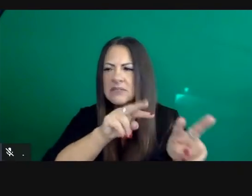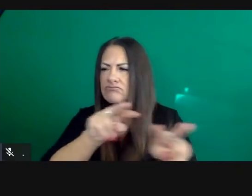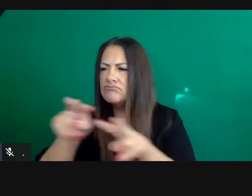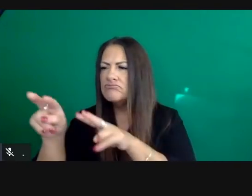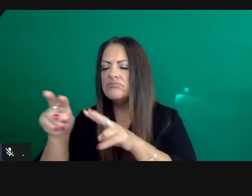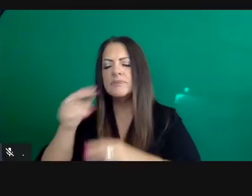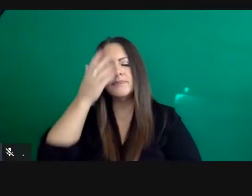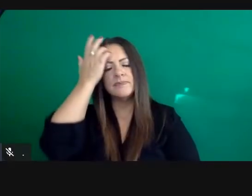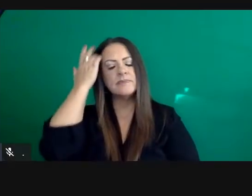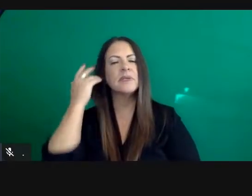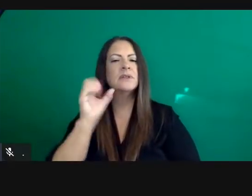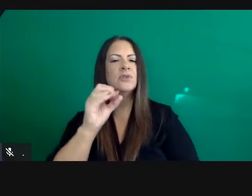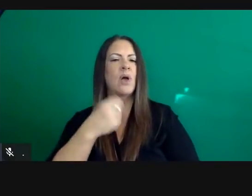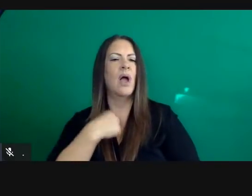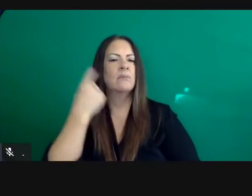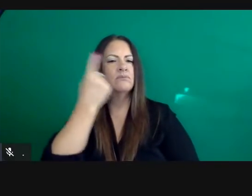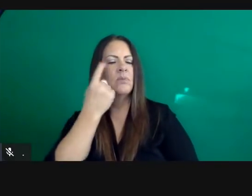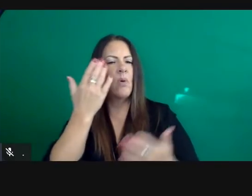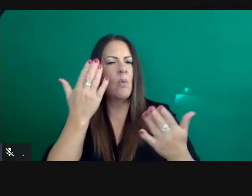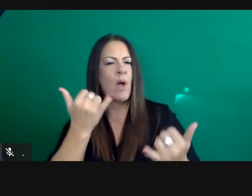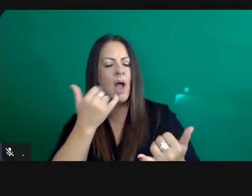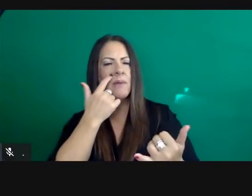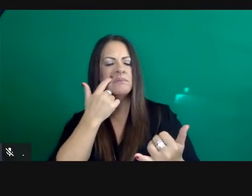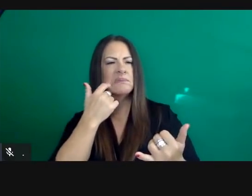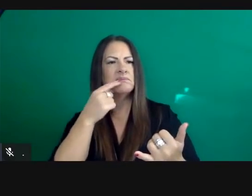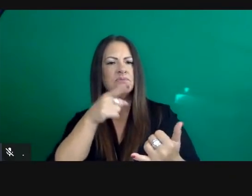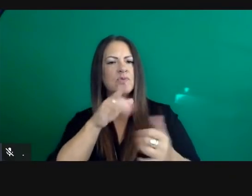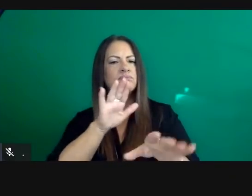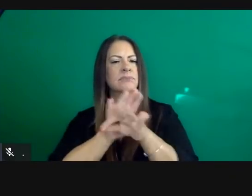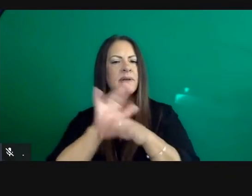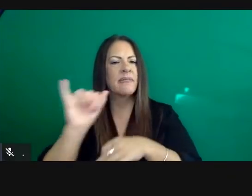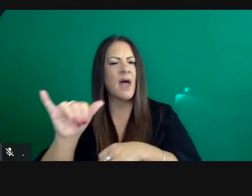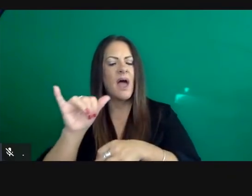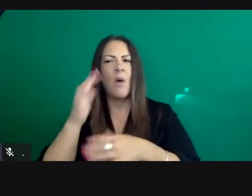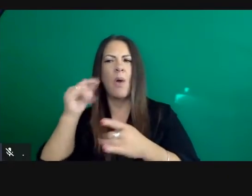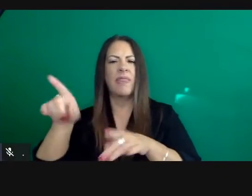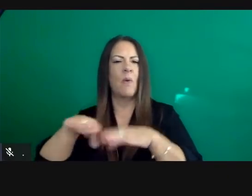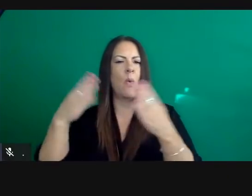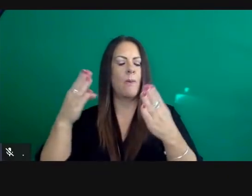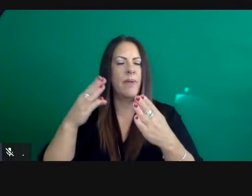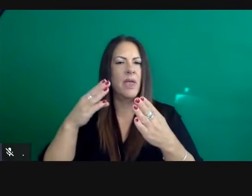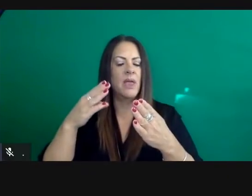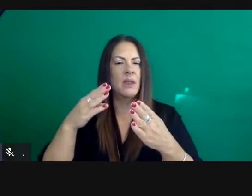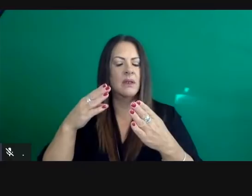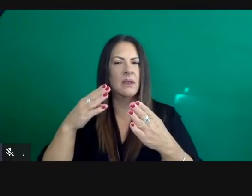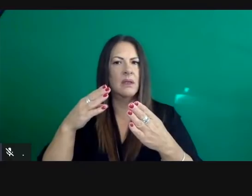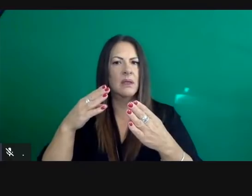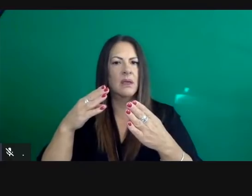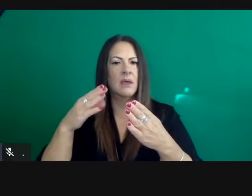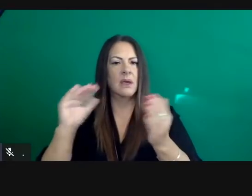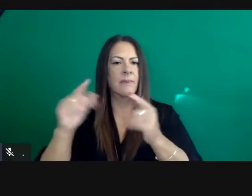visit Florida theme parks before those in California? Thanks. Yeah, I think the